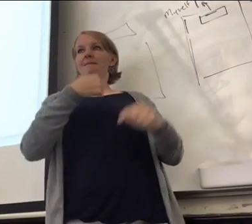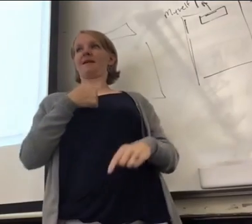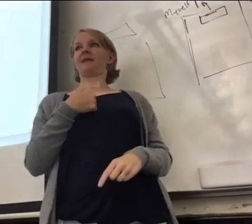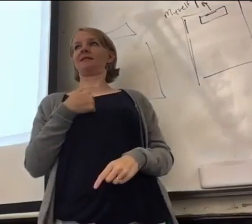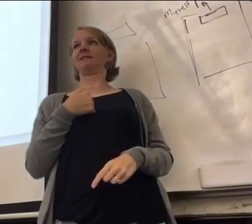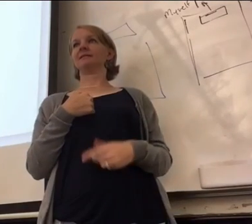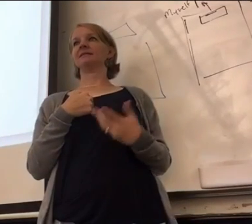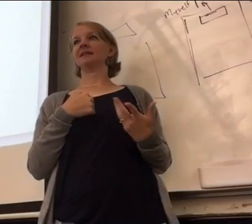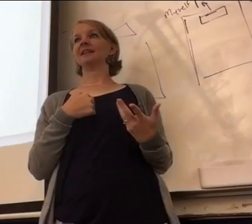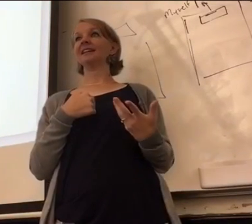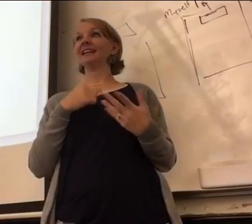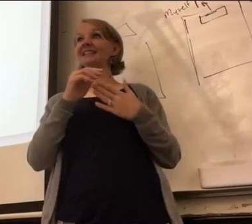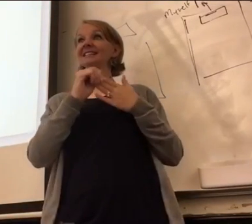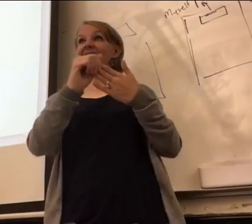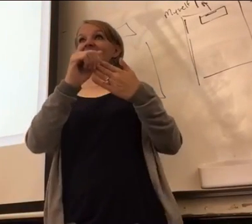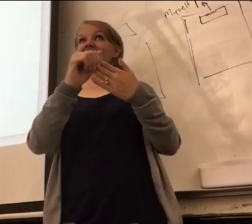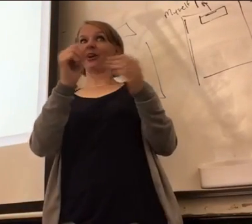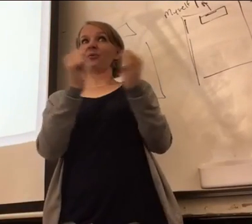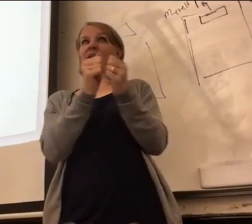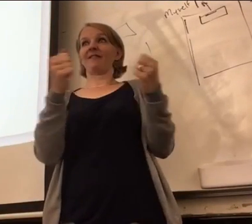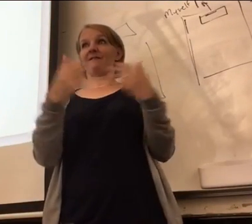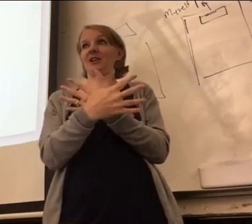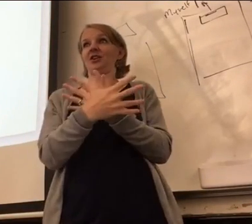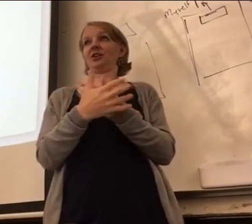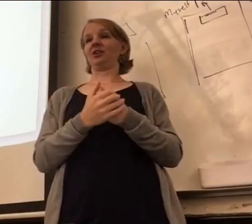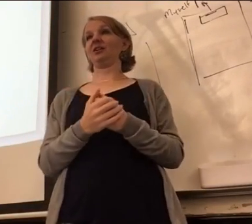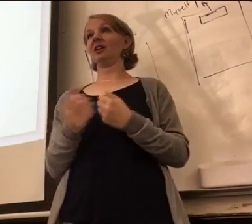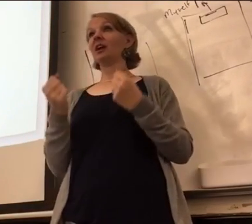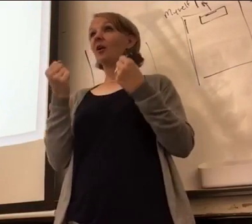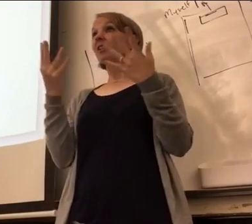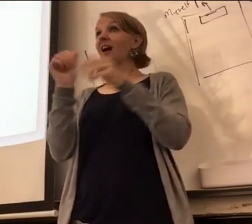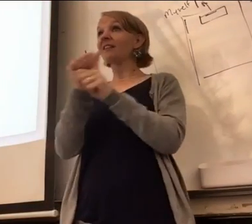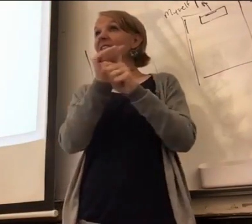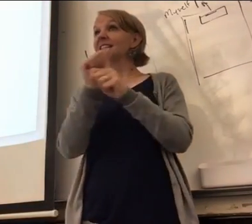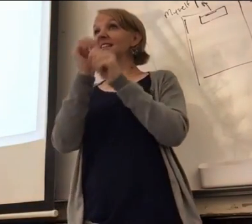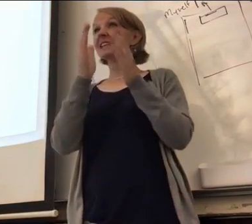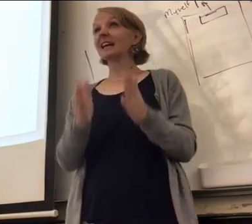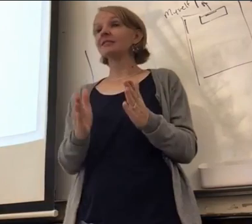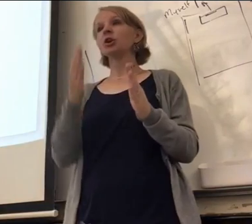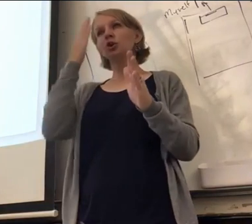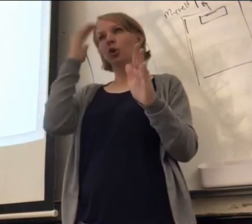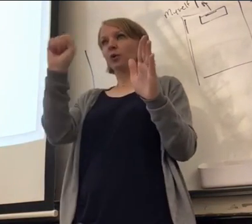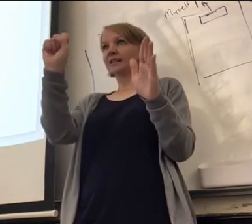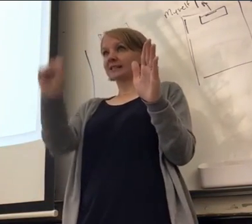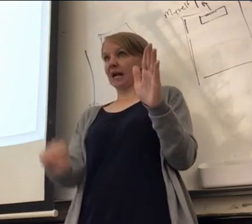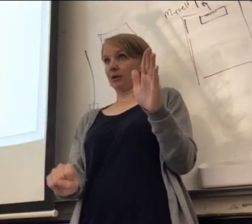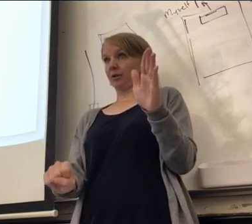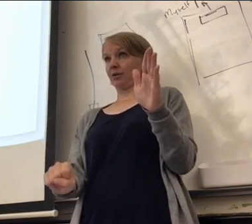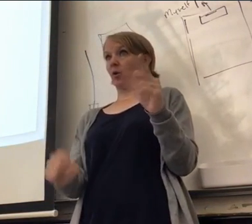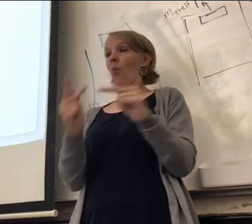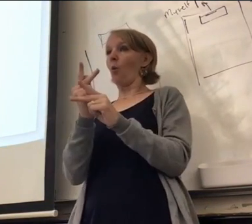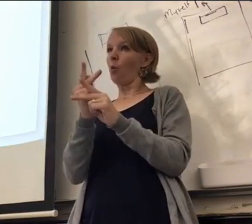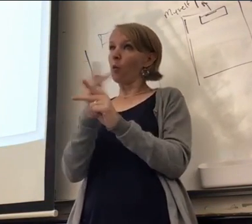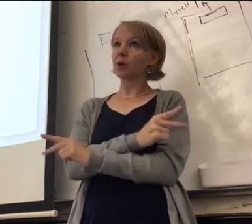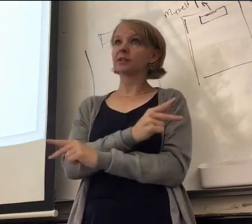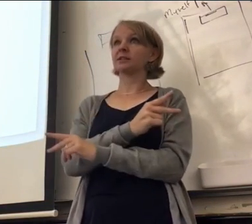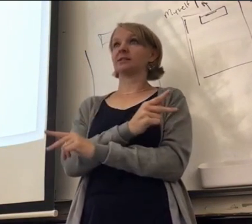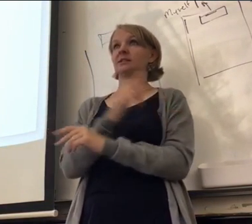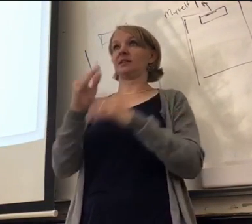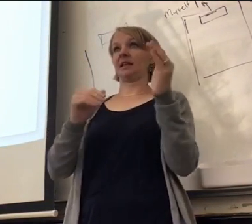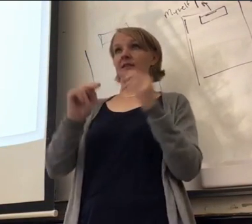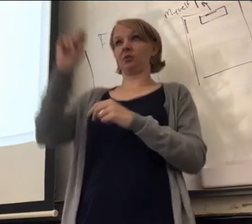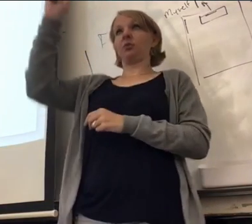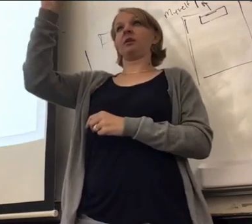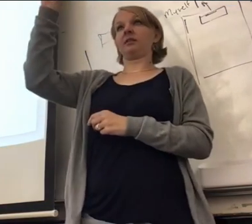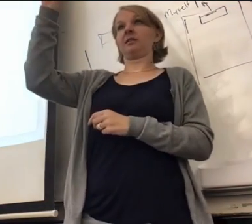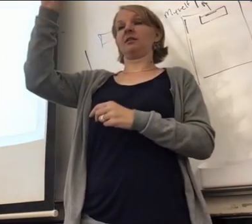definitely leading out of fear. Now, a lot of these slaves, make sure again that you know that the South was much worse for